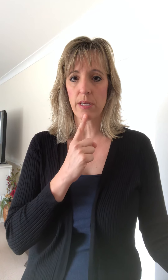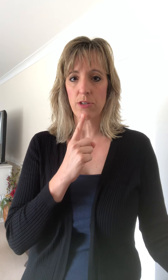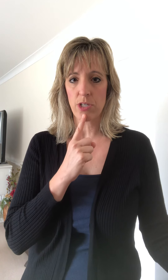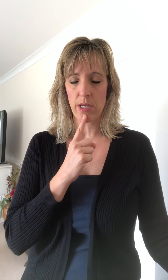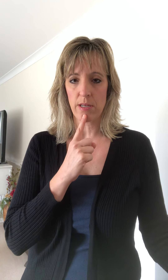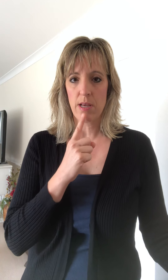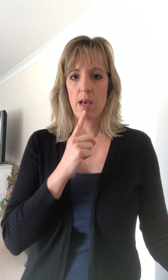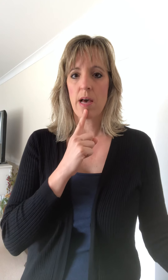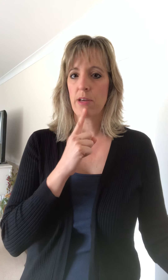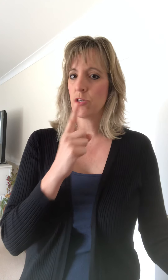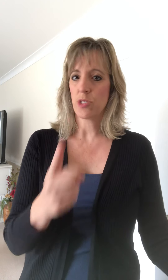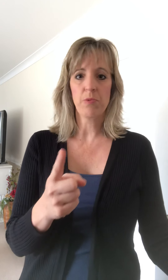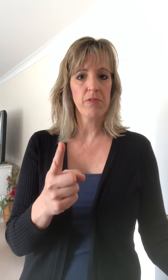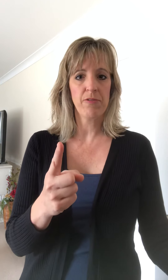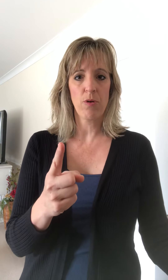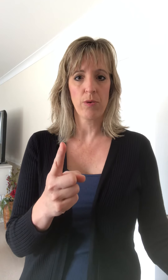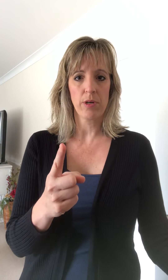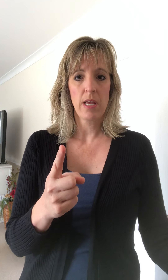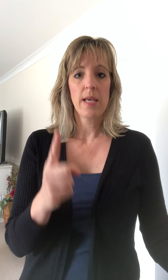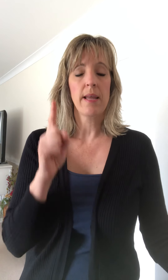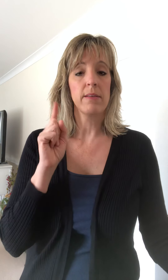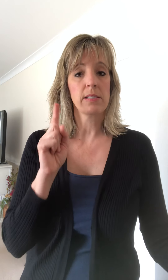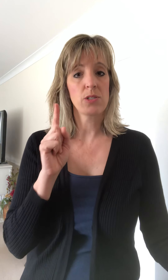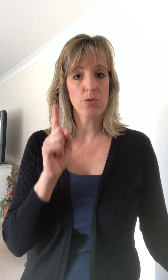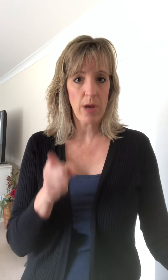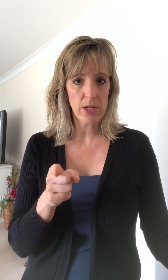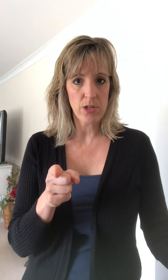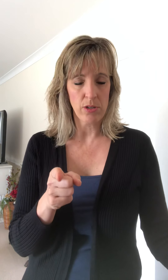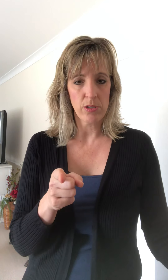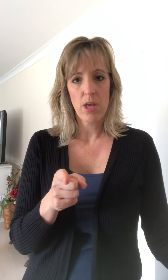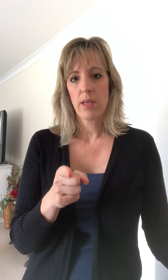your chin and you just move it forward. Now this is directional.